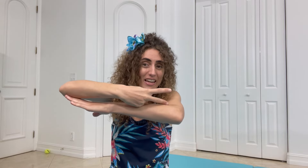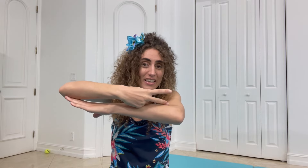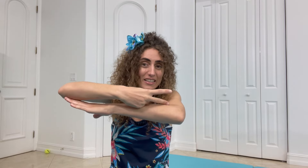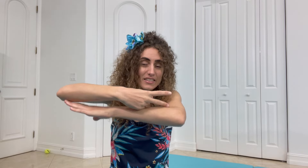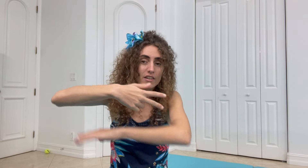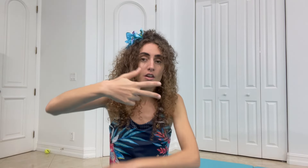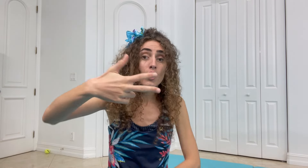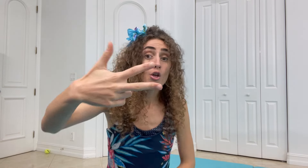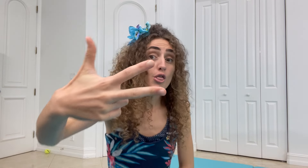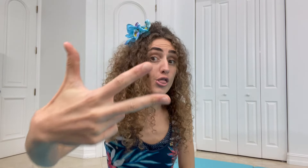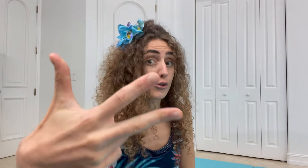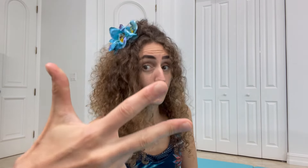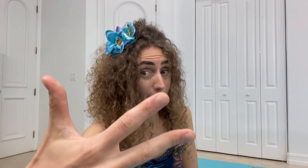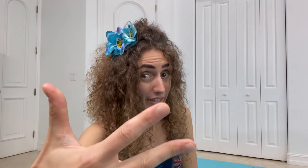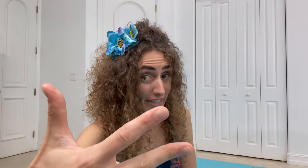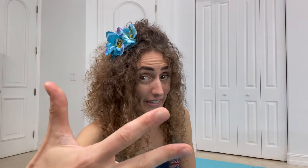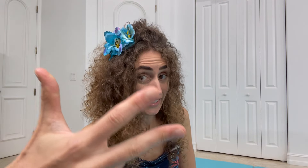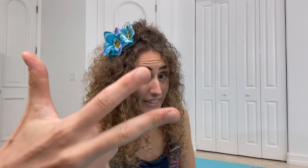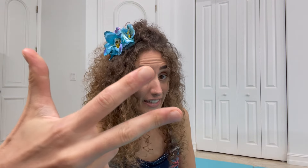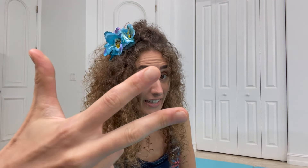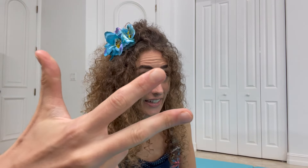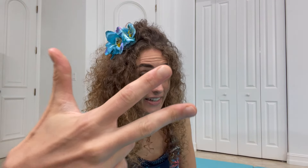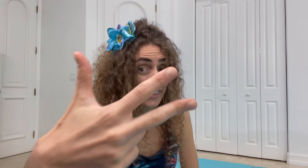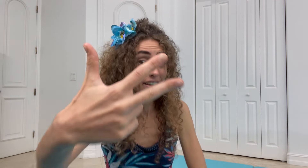days. Three.